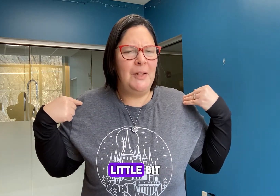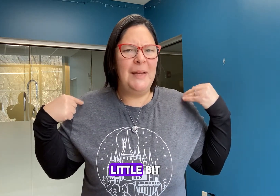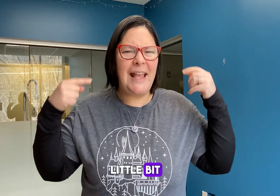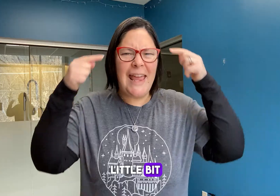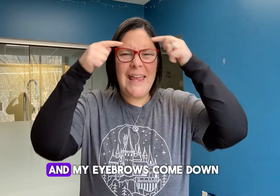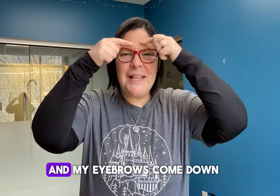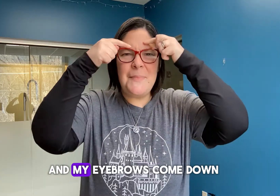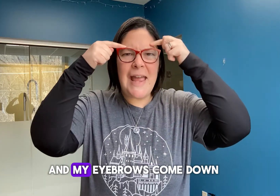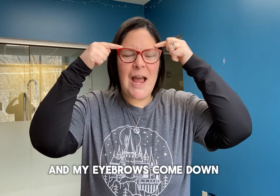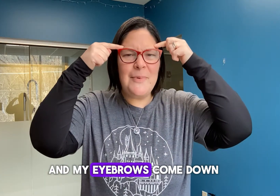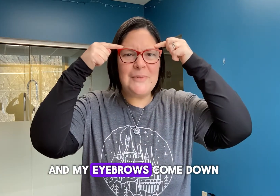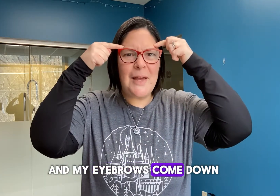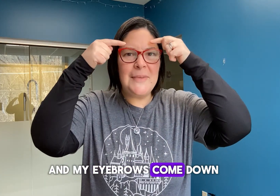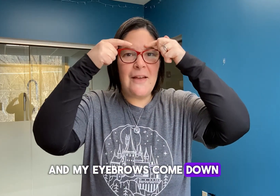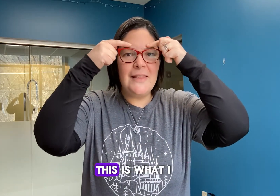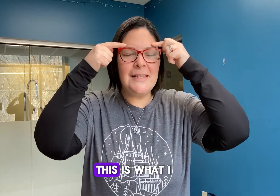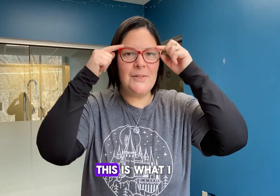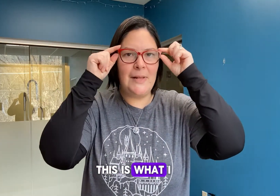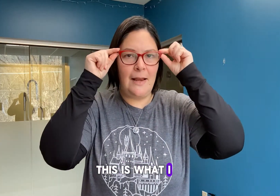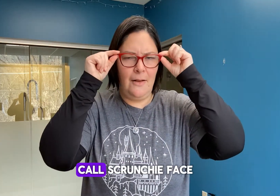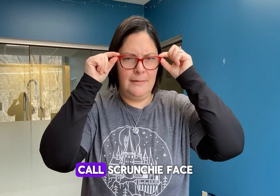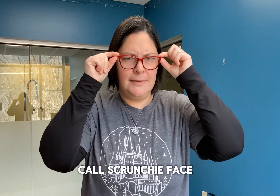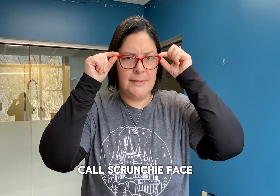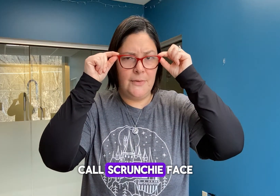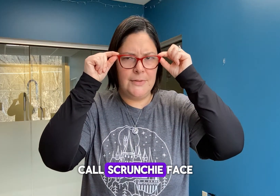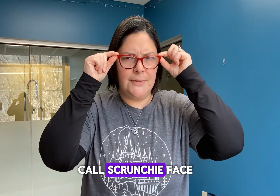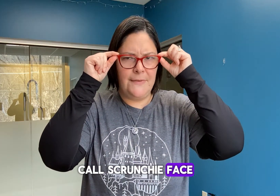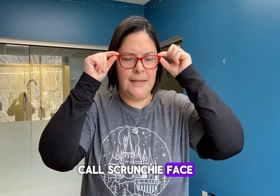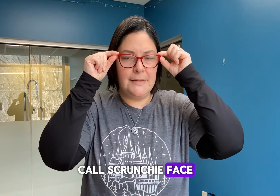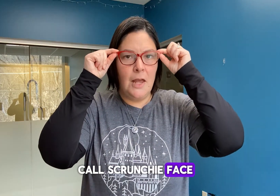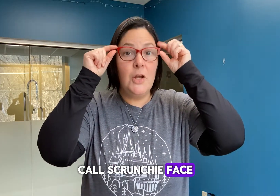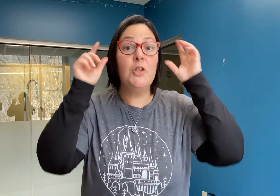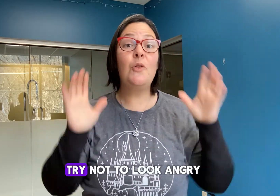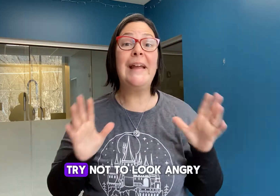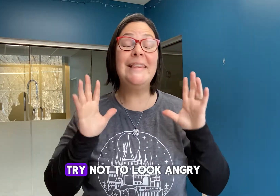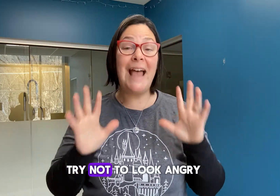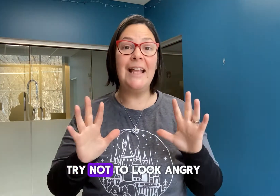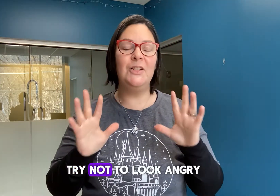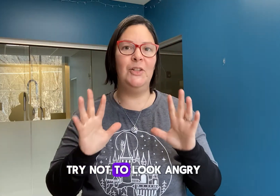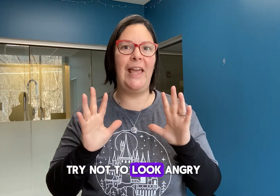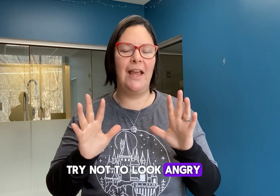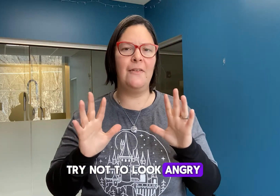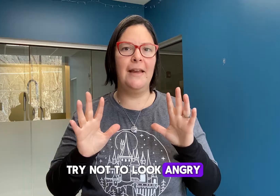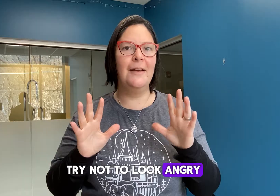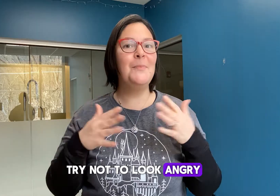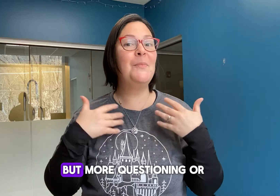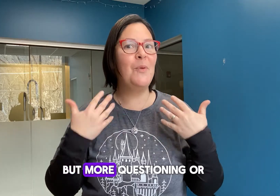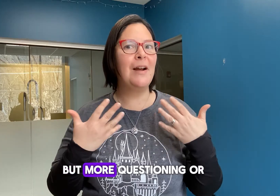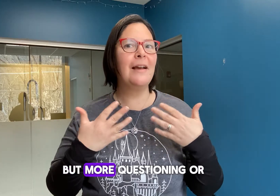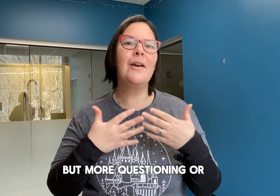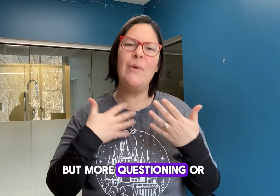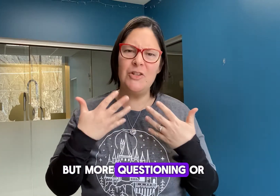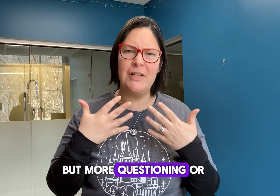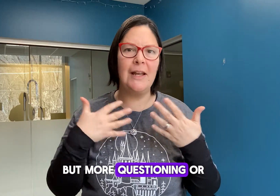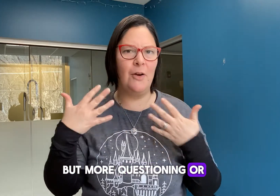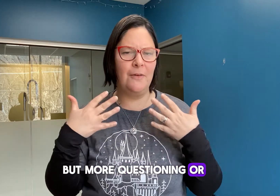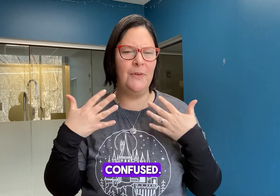bit, and my eyebrows come down. This is what I call scrunchy face. Try not to look angry, but more questioning or confused.